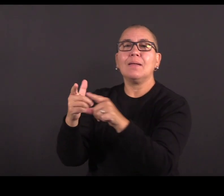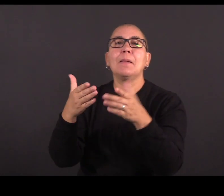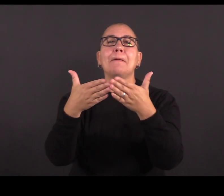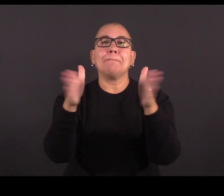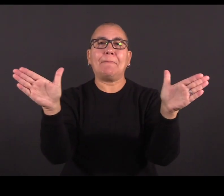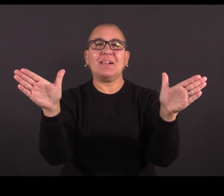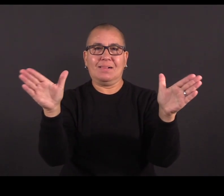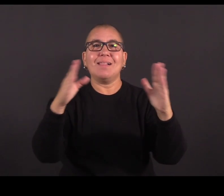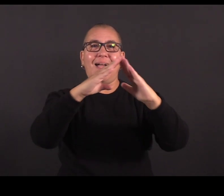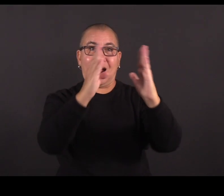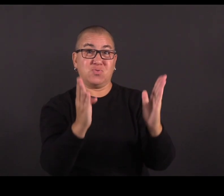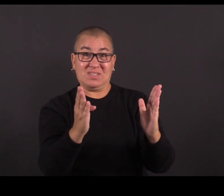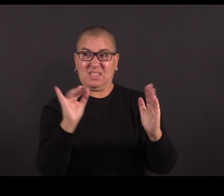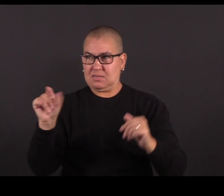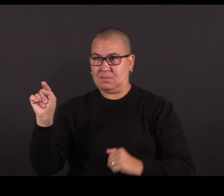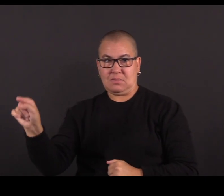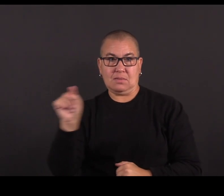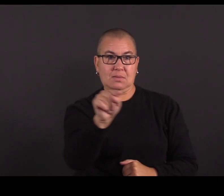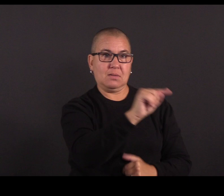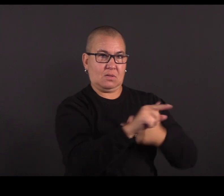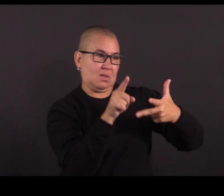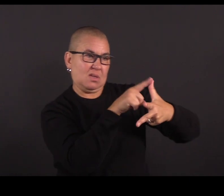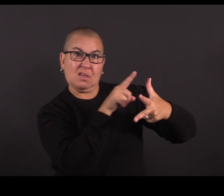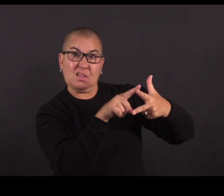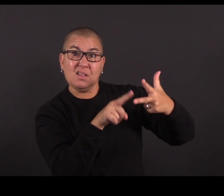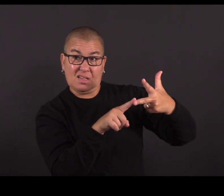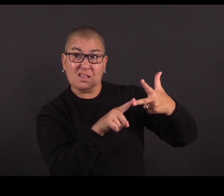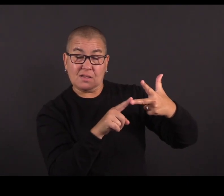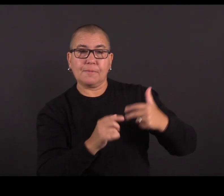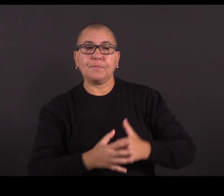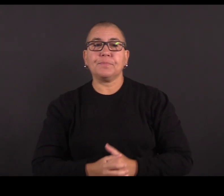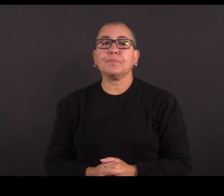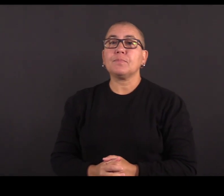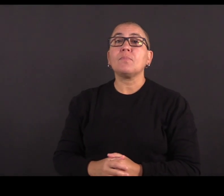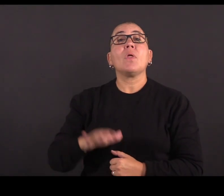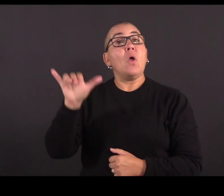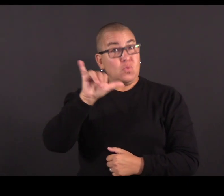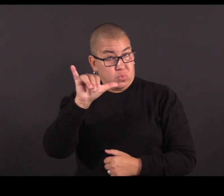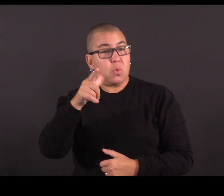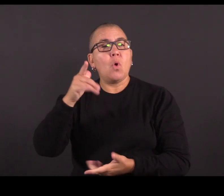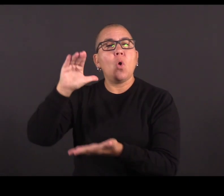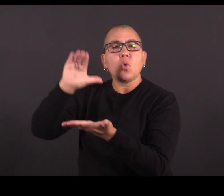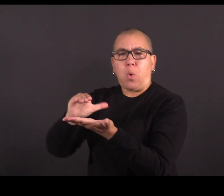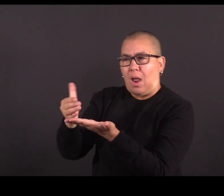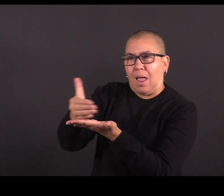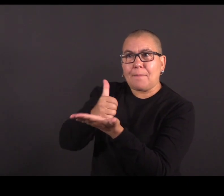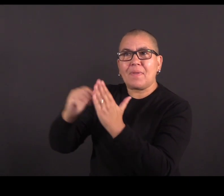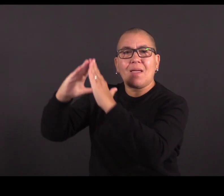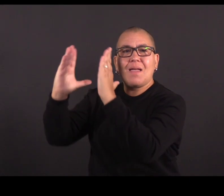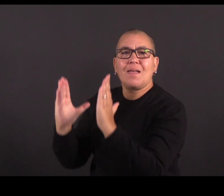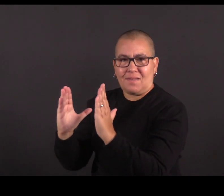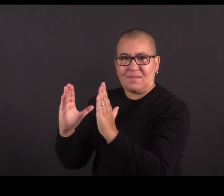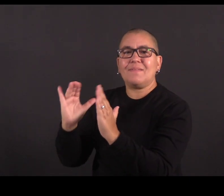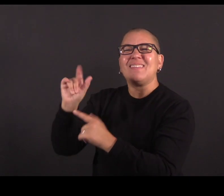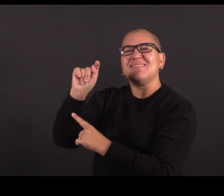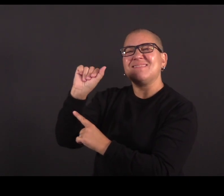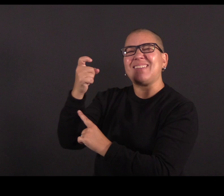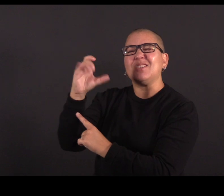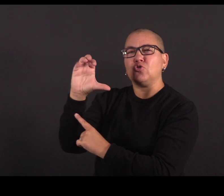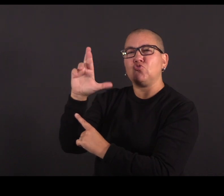A lesser known affordable housing program is the Low Income Housing Tax Credit Program, or Section 42.